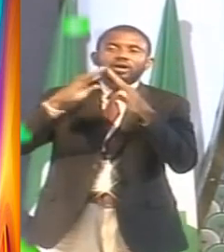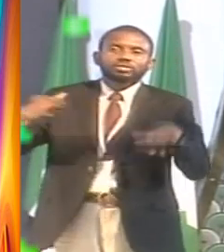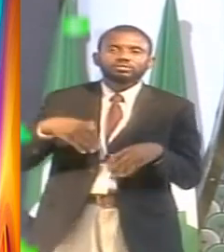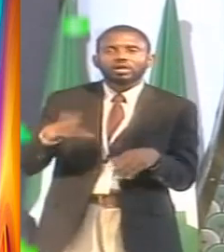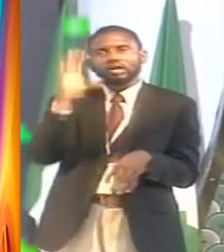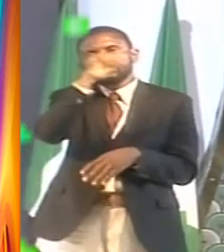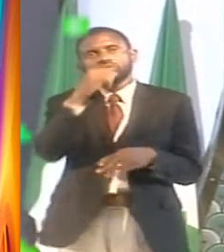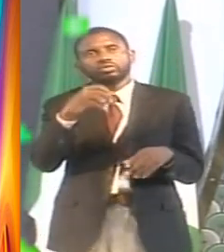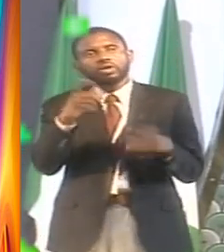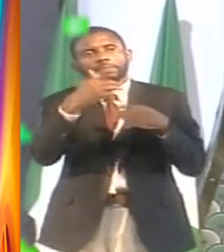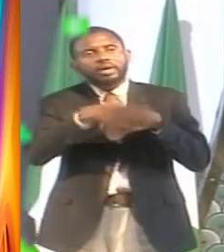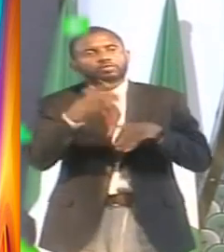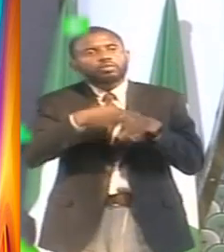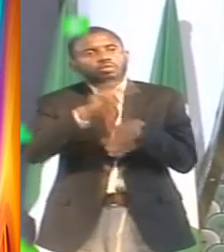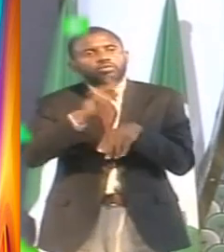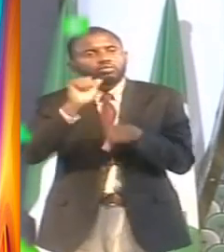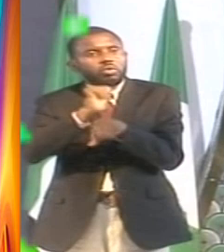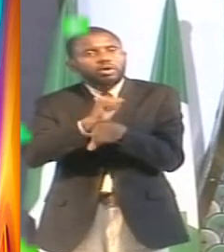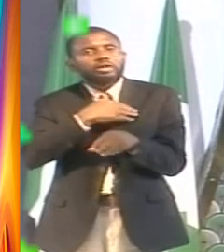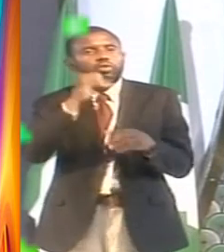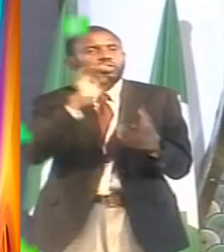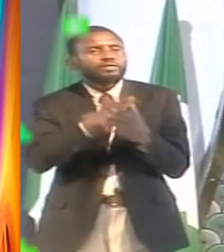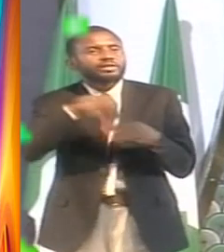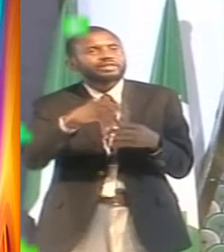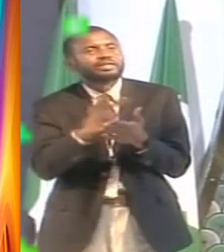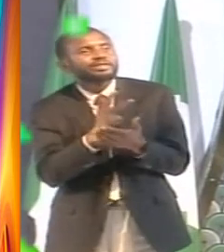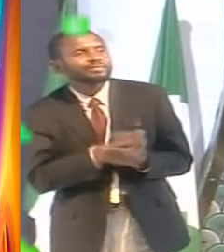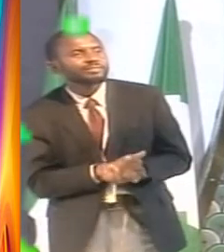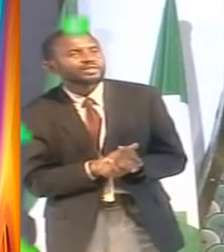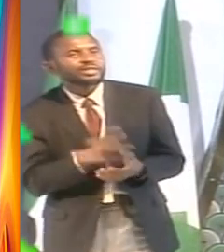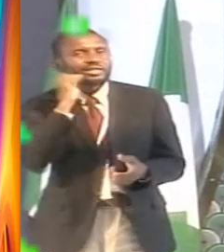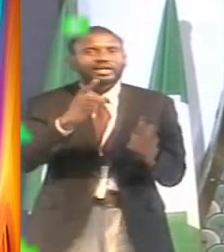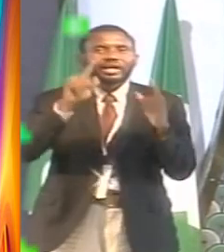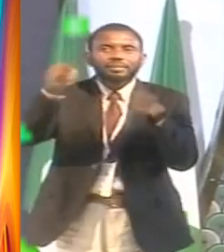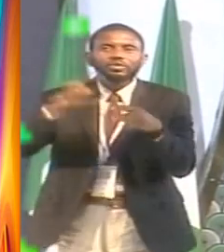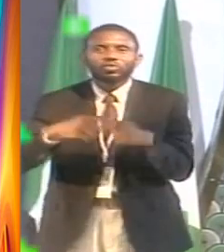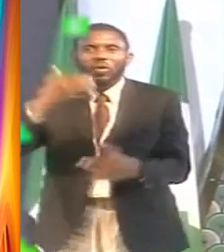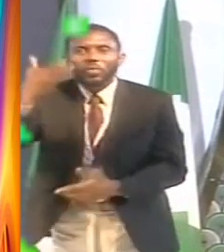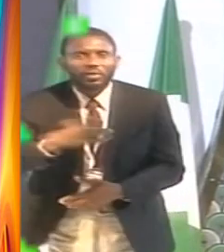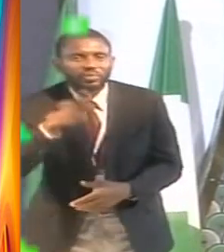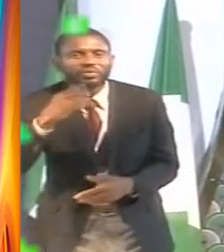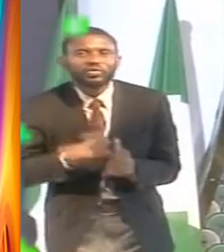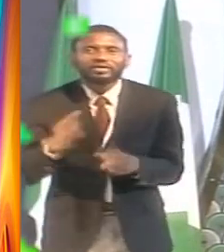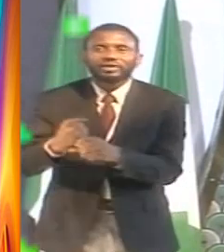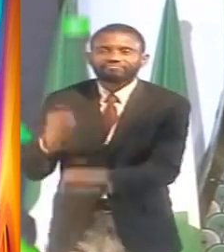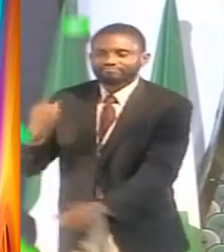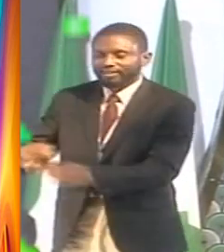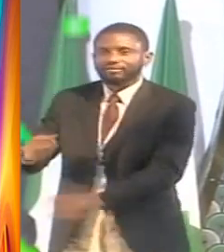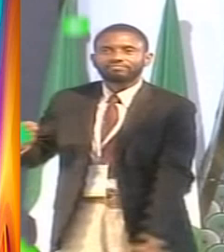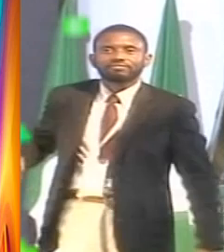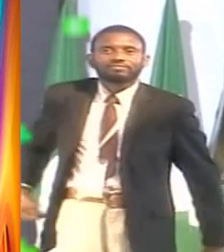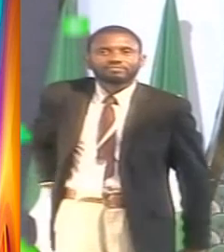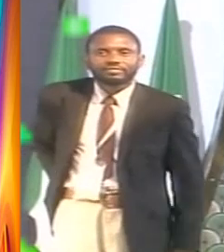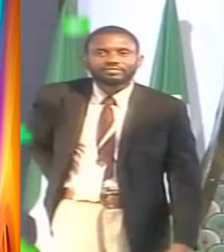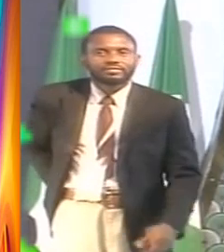your wife is in the kitchen, and she comes to welcome you with a knife in her back with which she's been